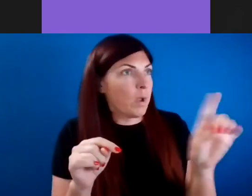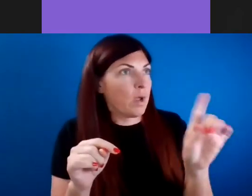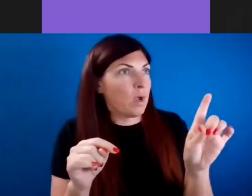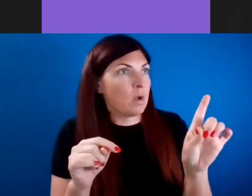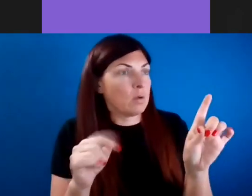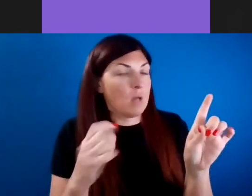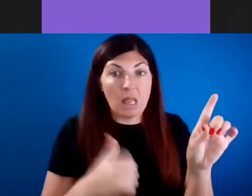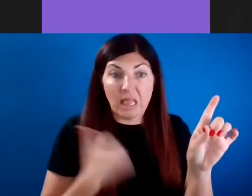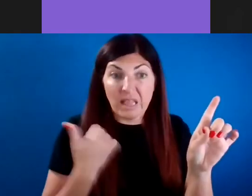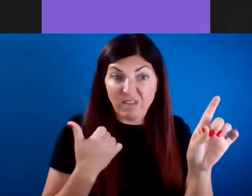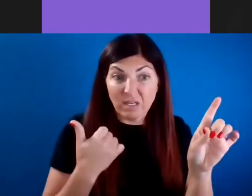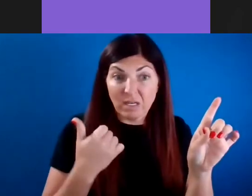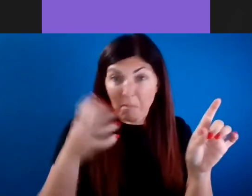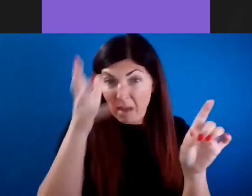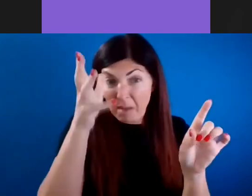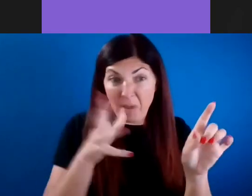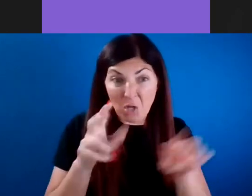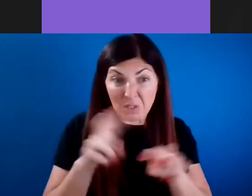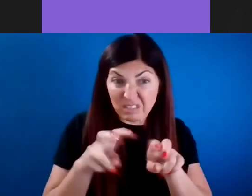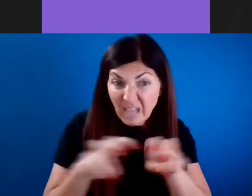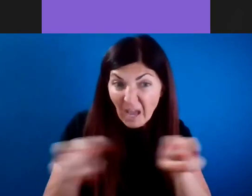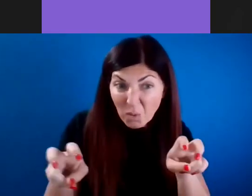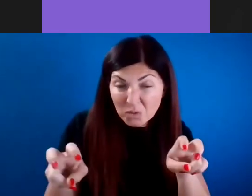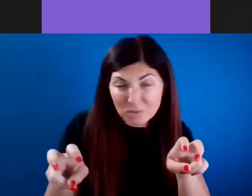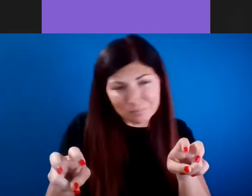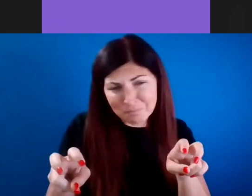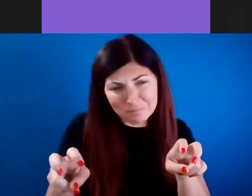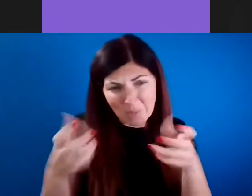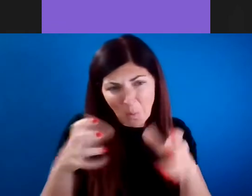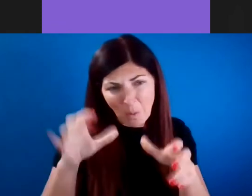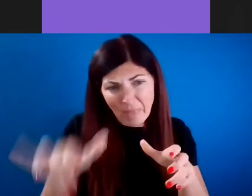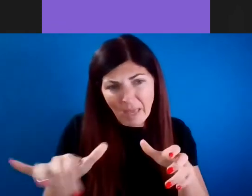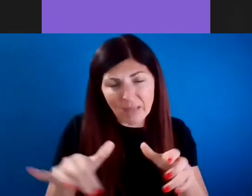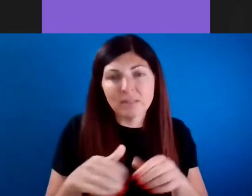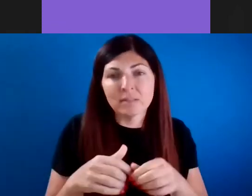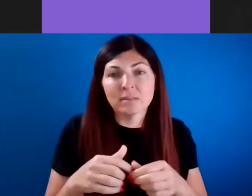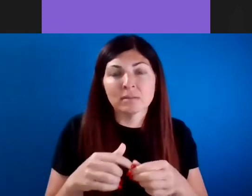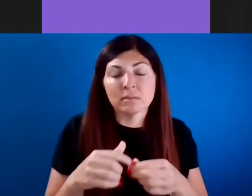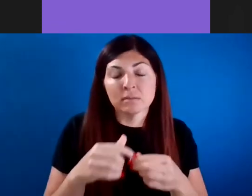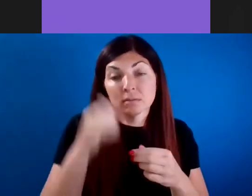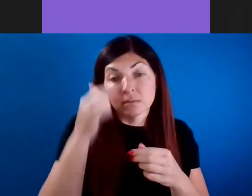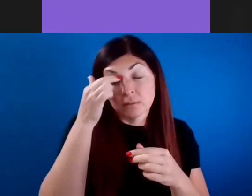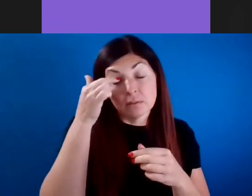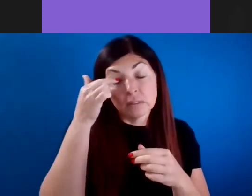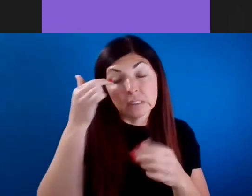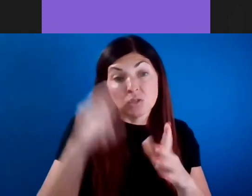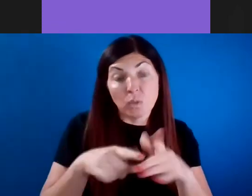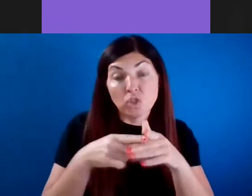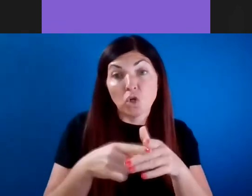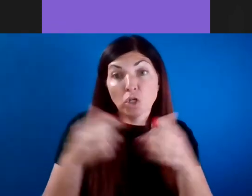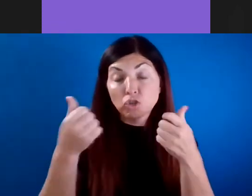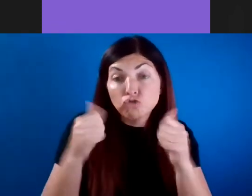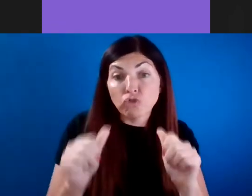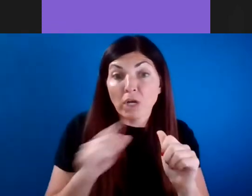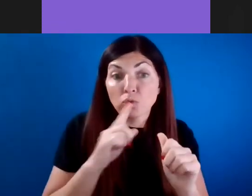Living on my parents' couch? That wasn't the life that I wanted. So I started trying to iterate on the